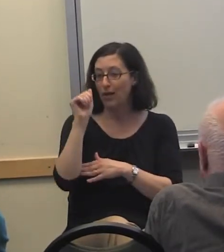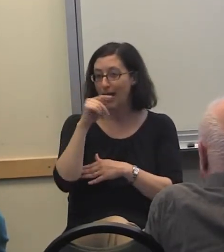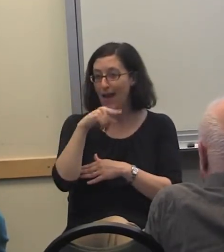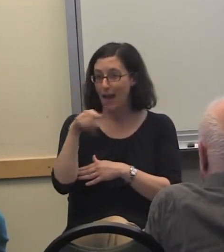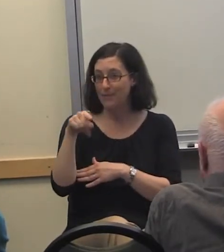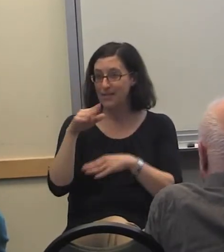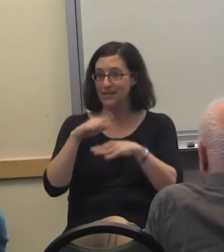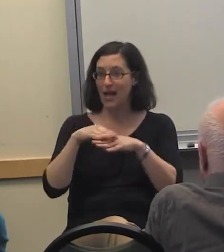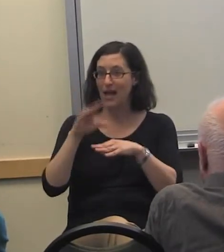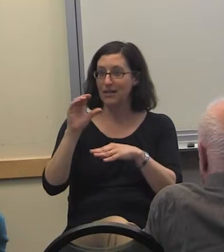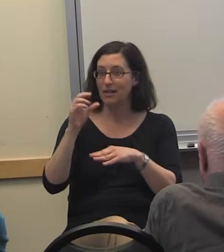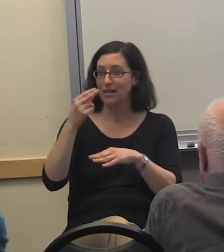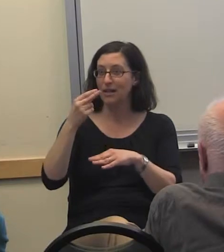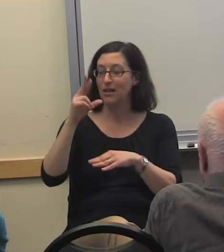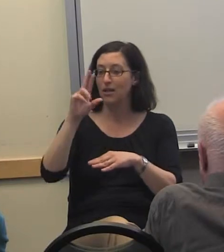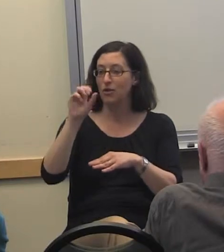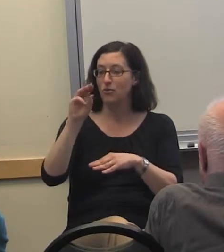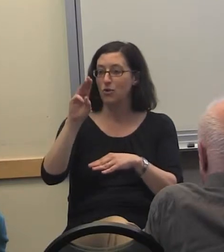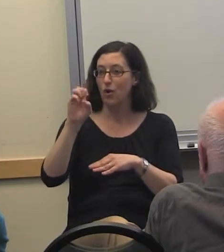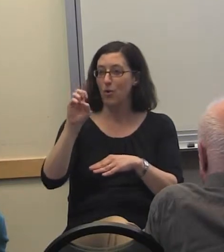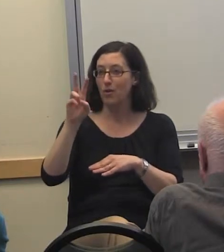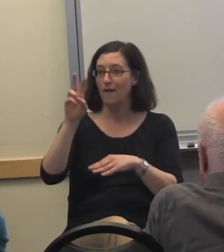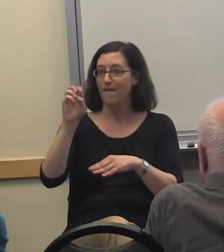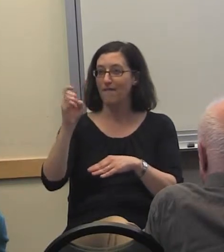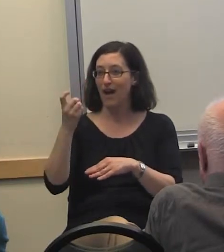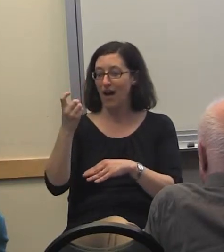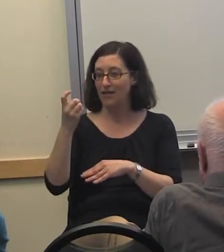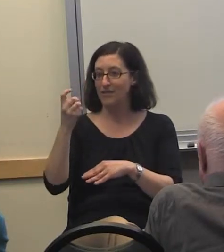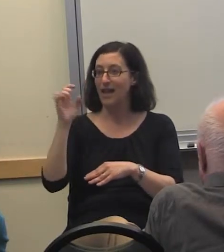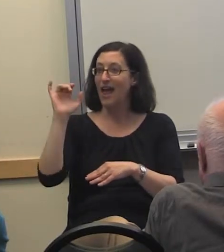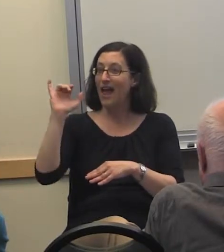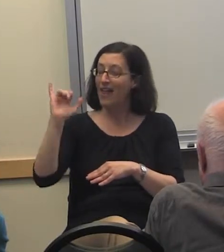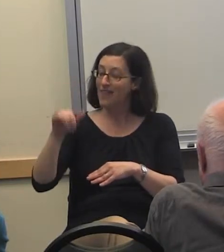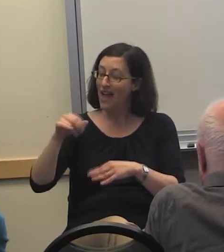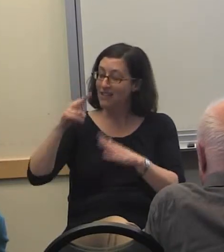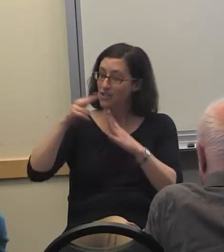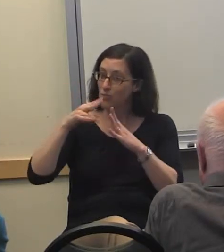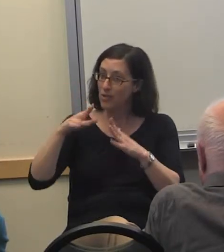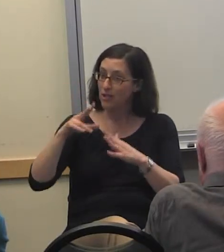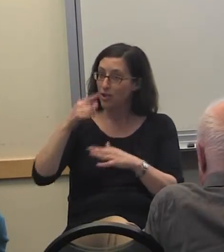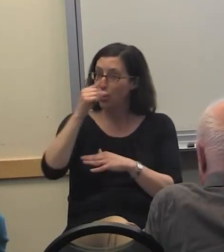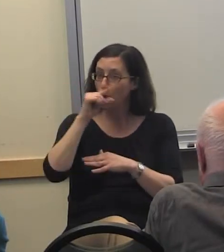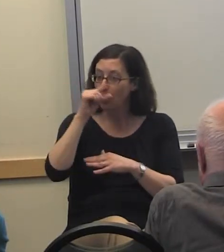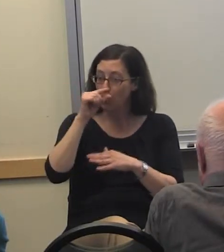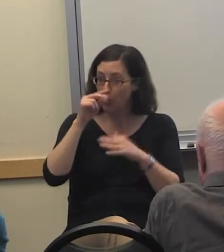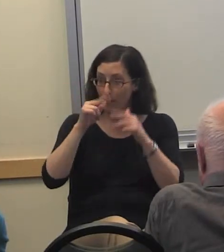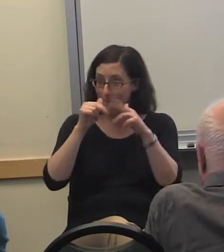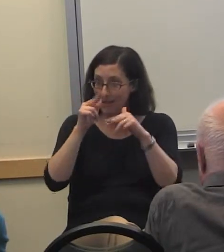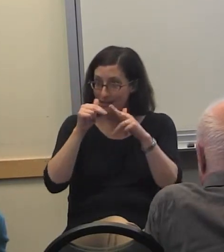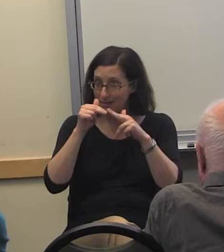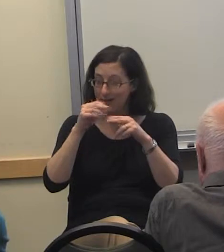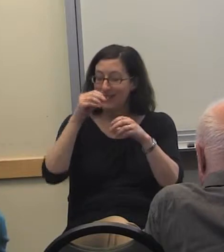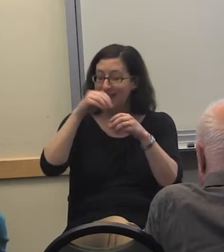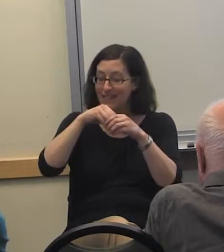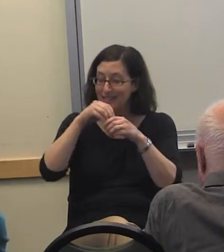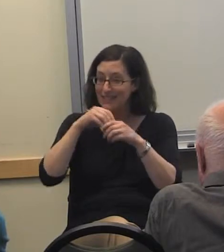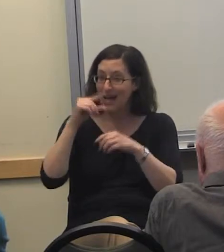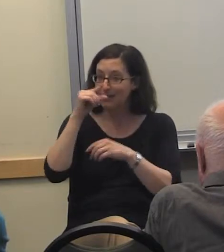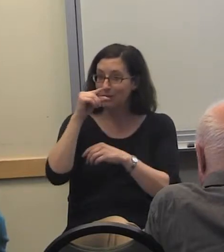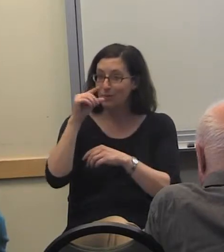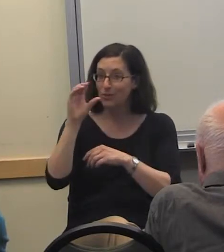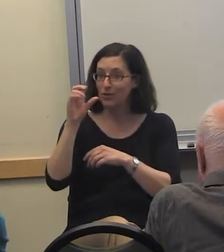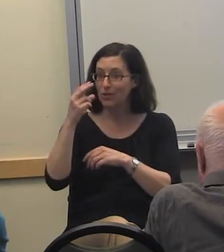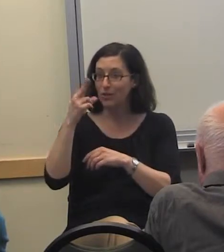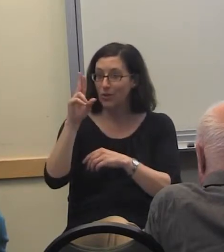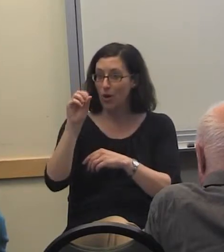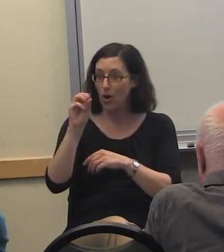on Chromebox. That's the screen reader that Google built that runs inside Google Chrome. As blind and vision